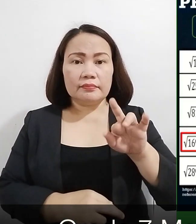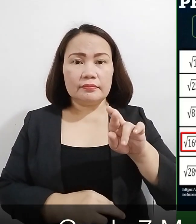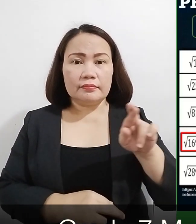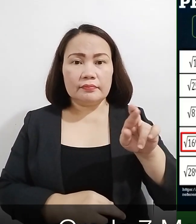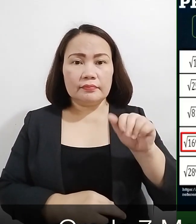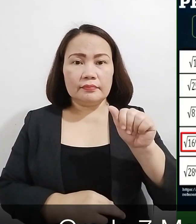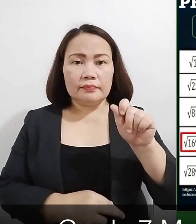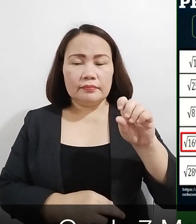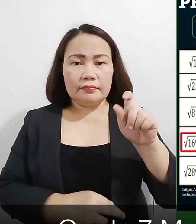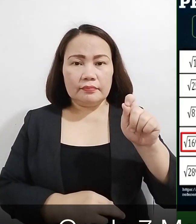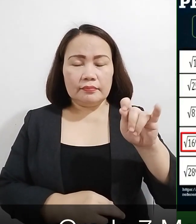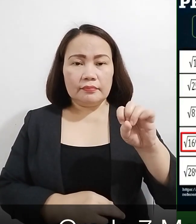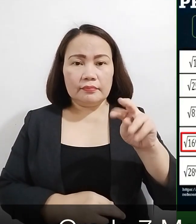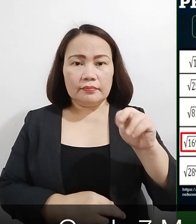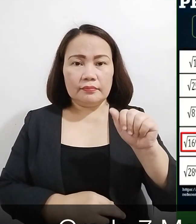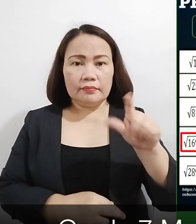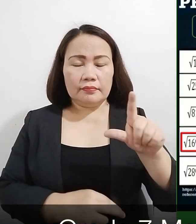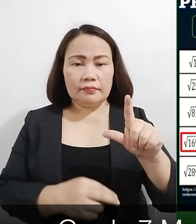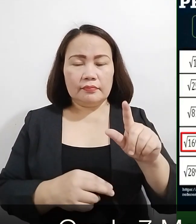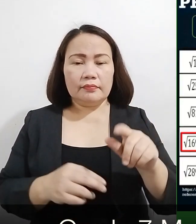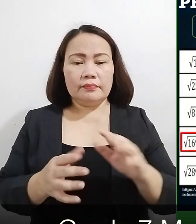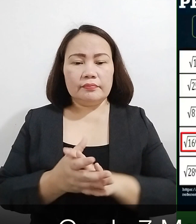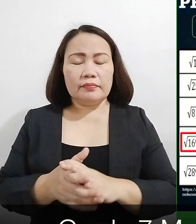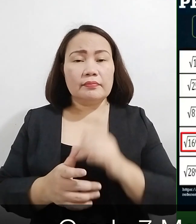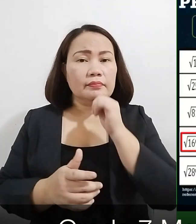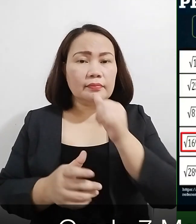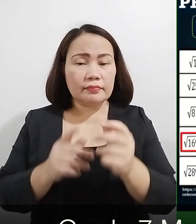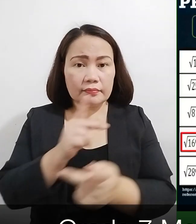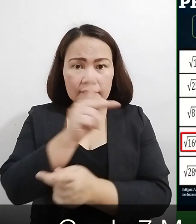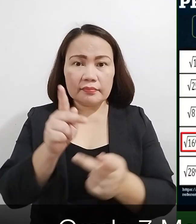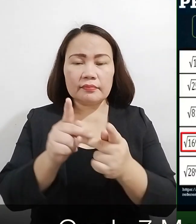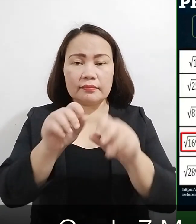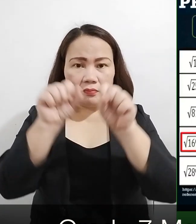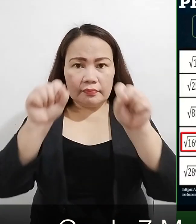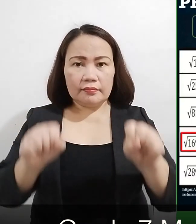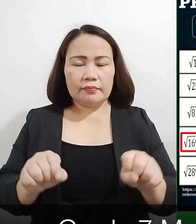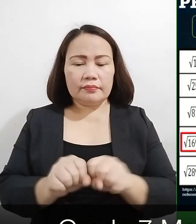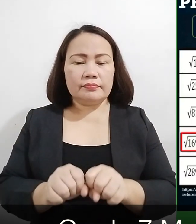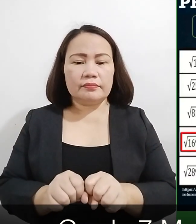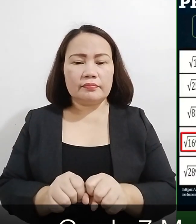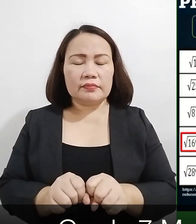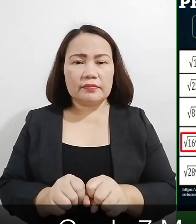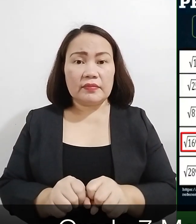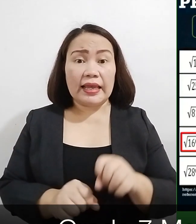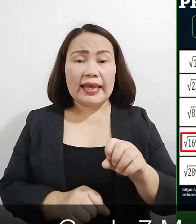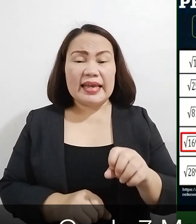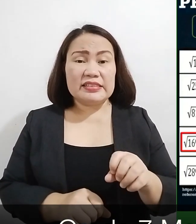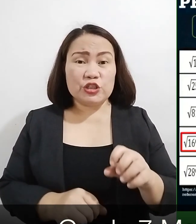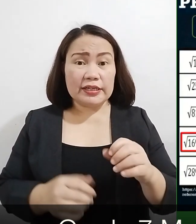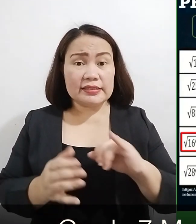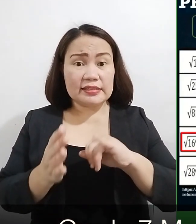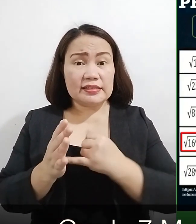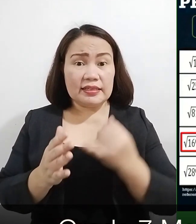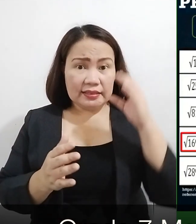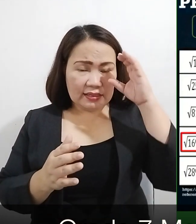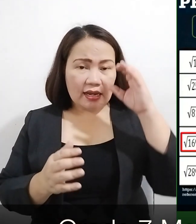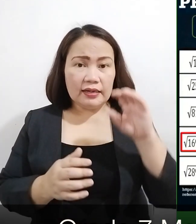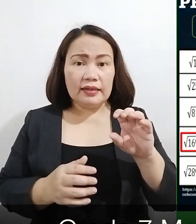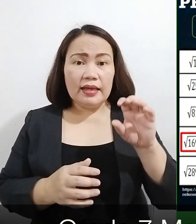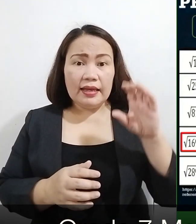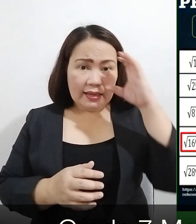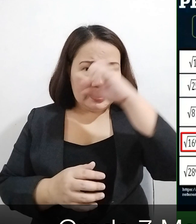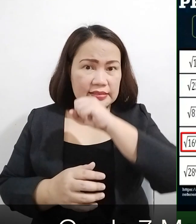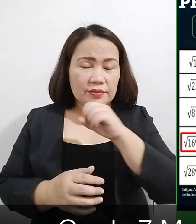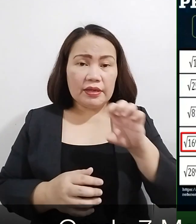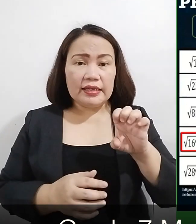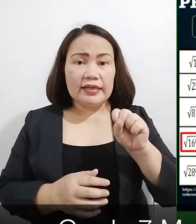irrational. Okay? Kapag hindi siya perfect square. So, ito po ang pwede natin kunin as estimation or approximation. Kapag